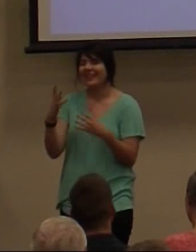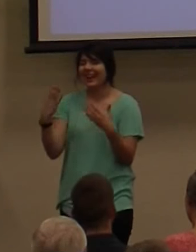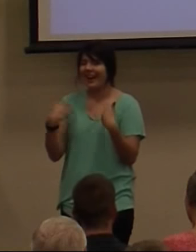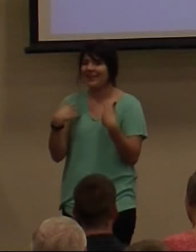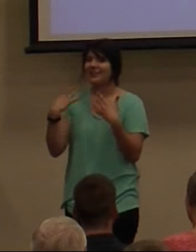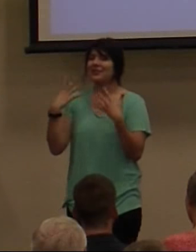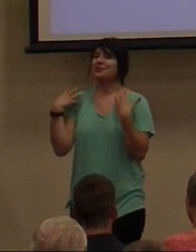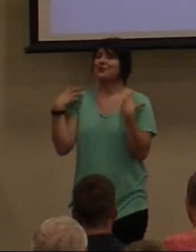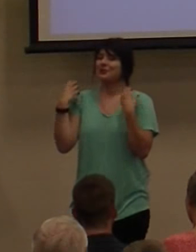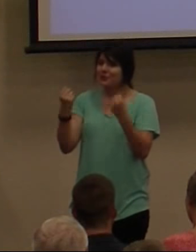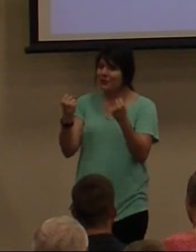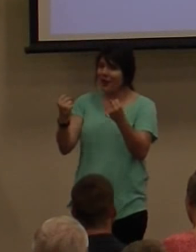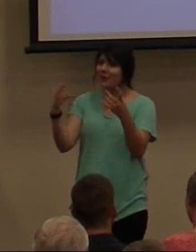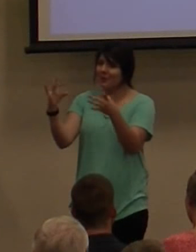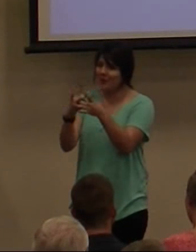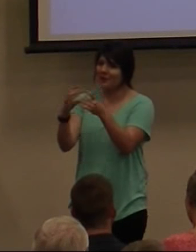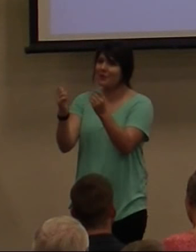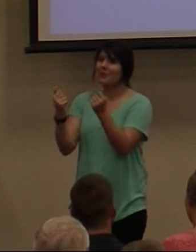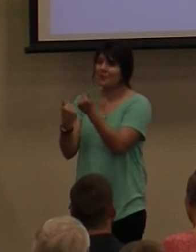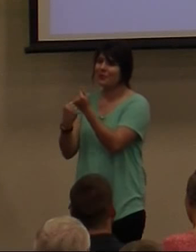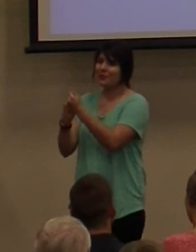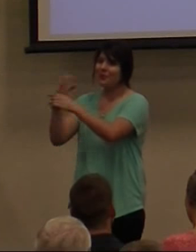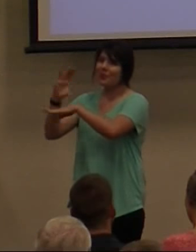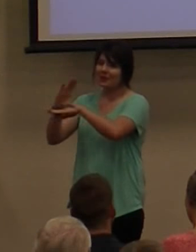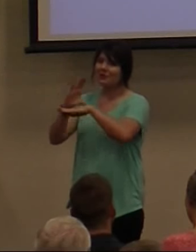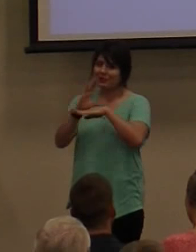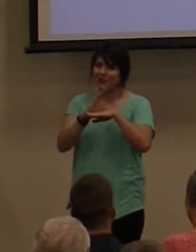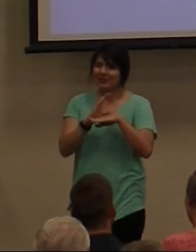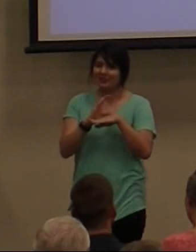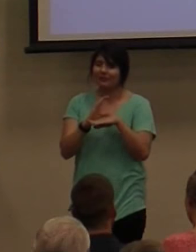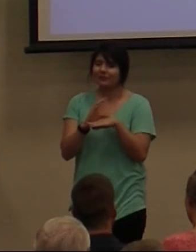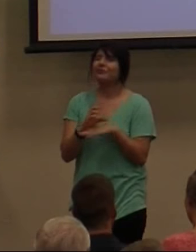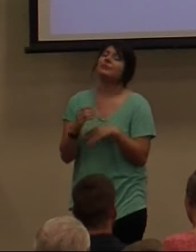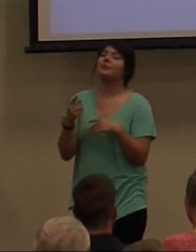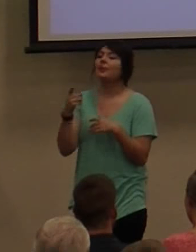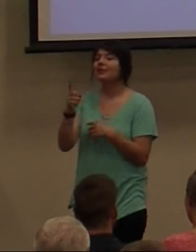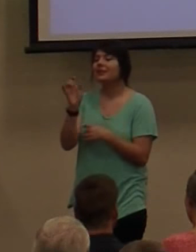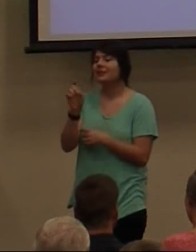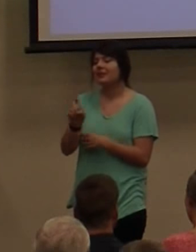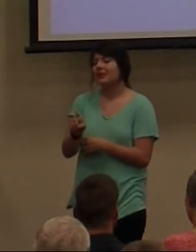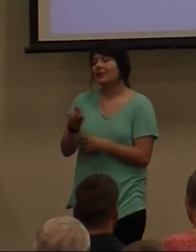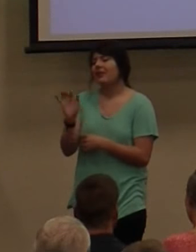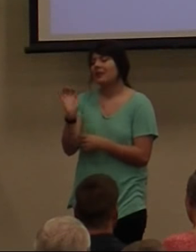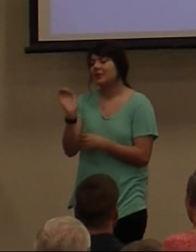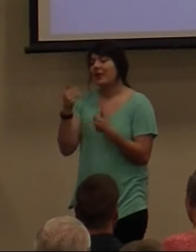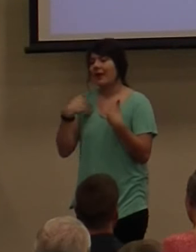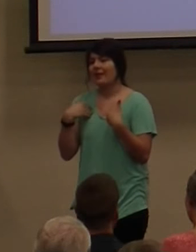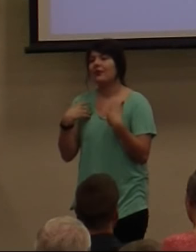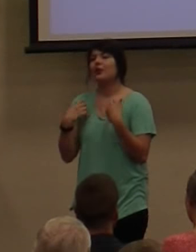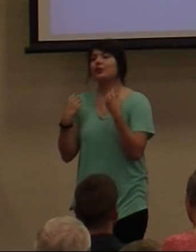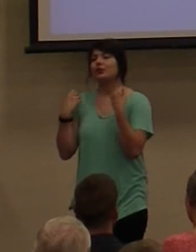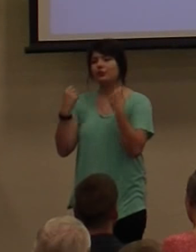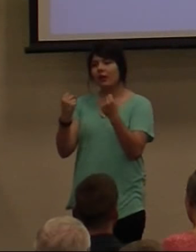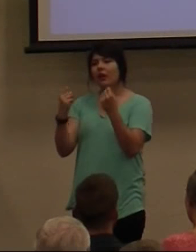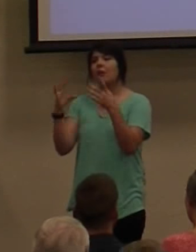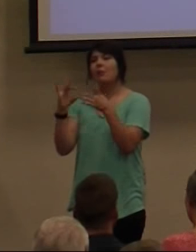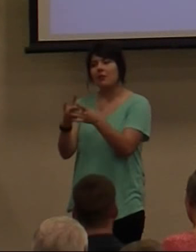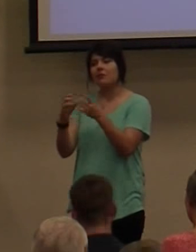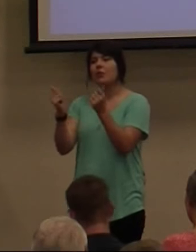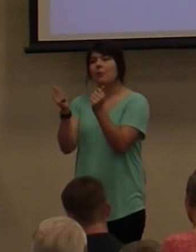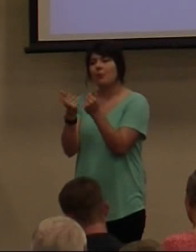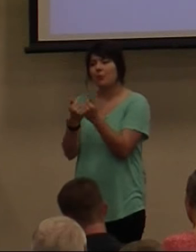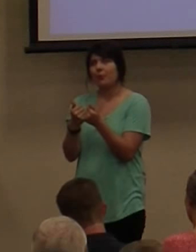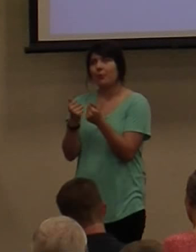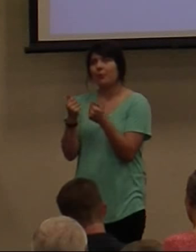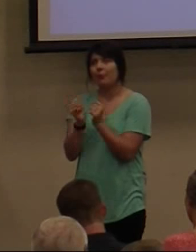supporting churches. You need to have a strong partnership with fellow missionaries. It's important